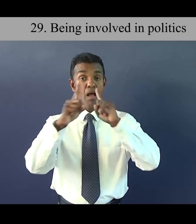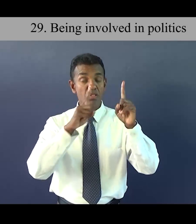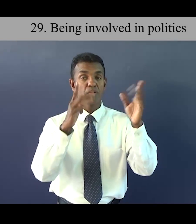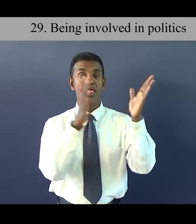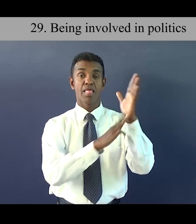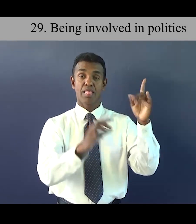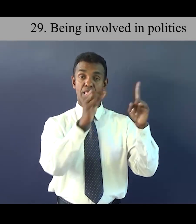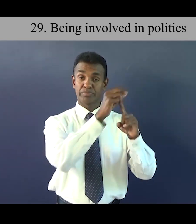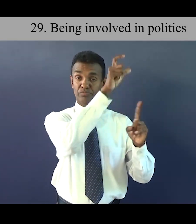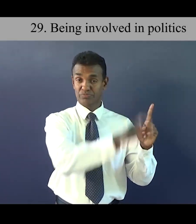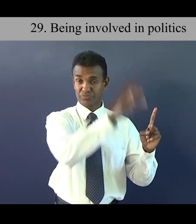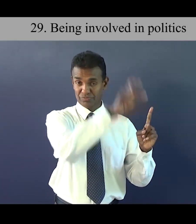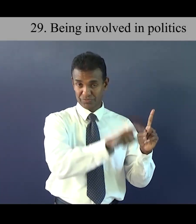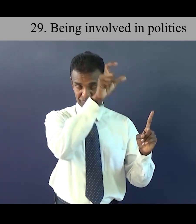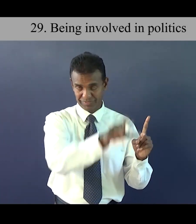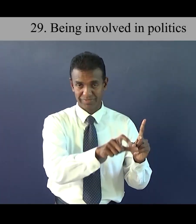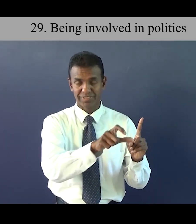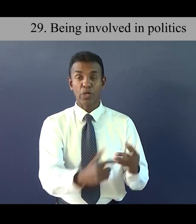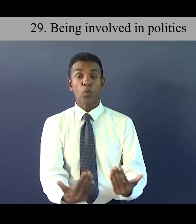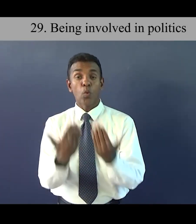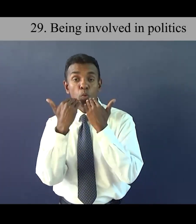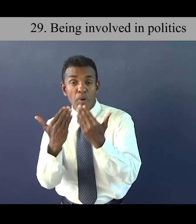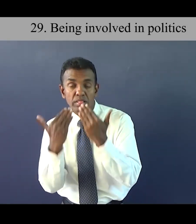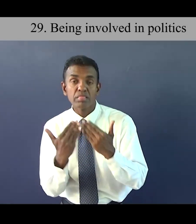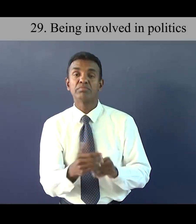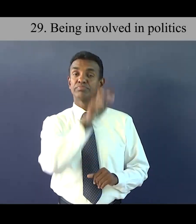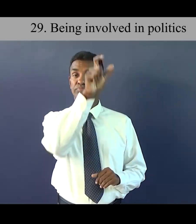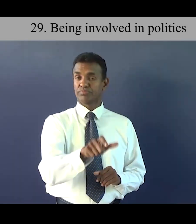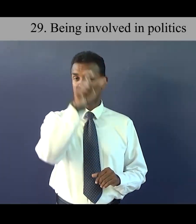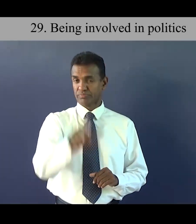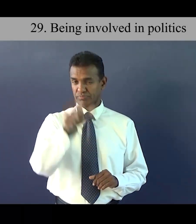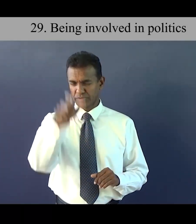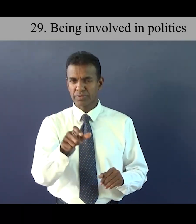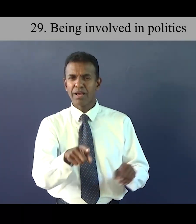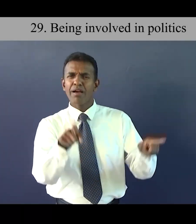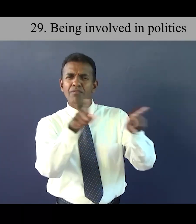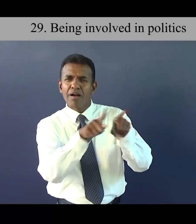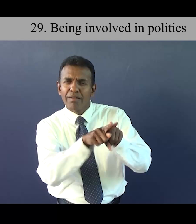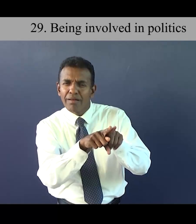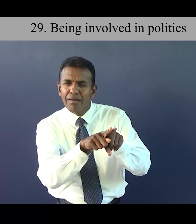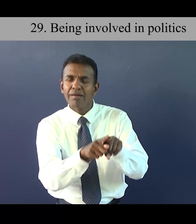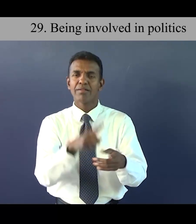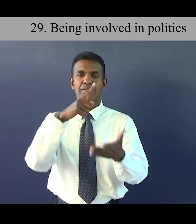Disabled people have the right to stand for election as MPs